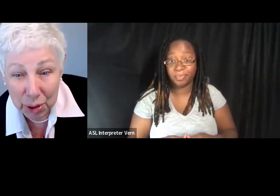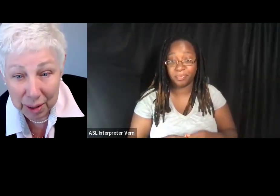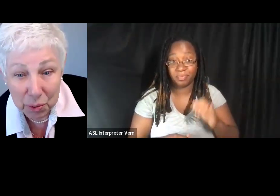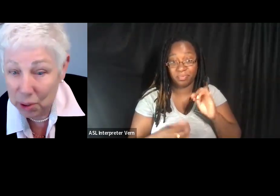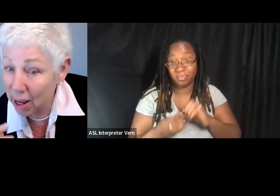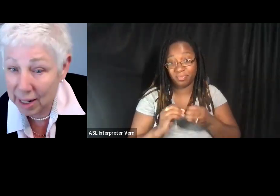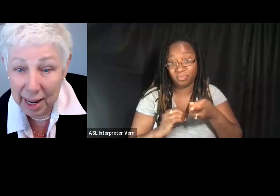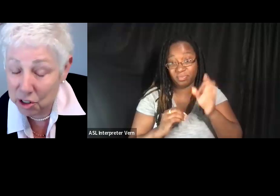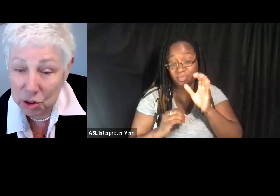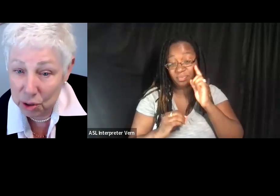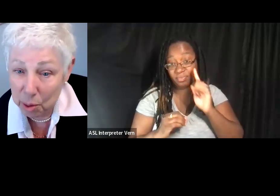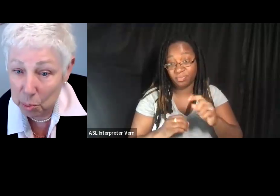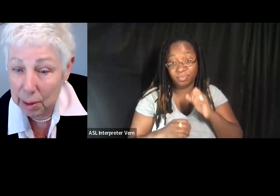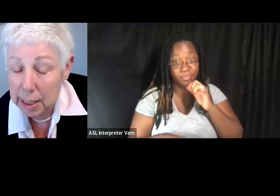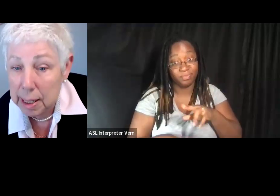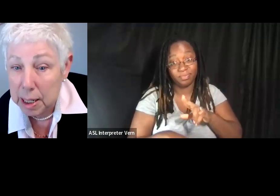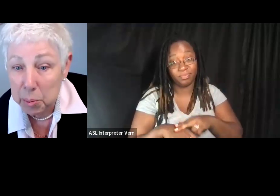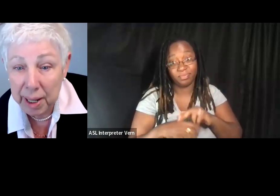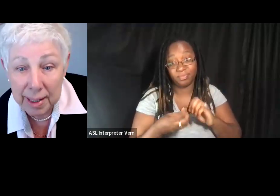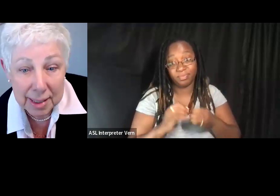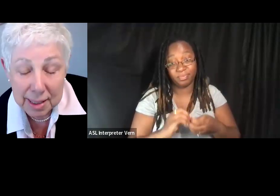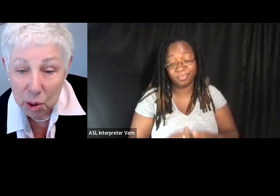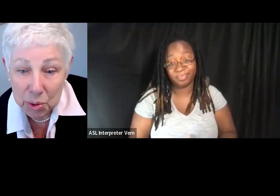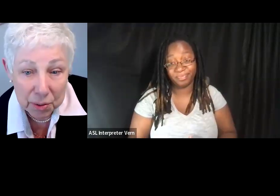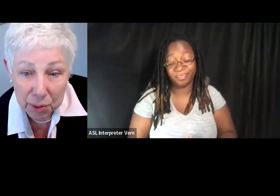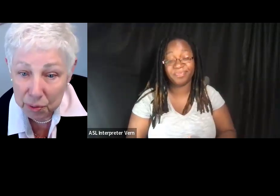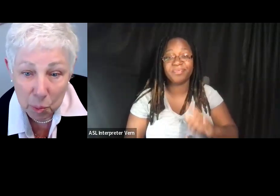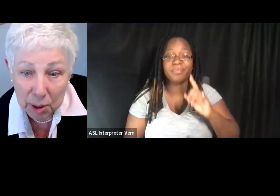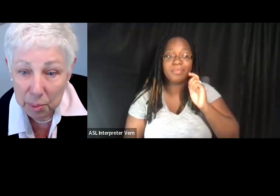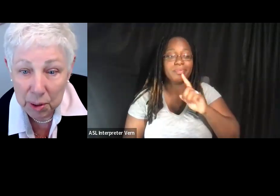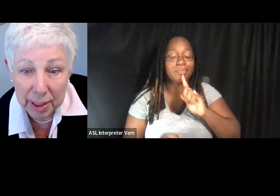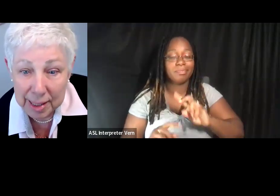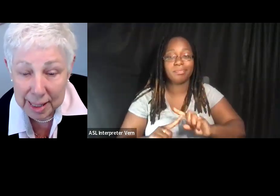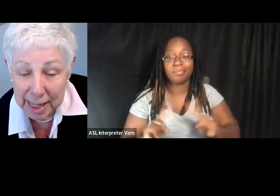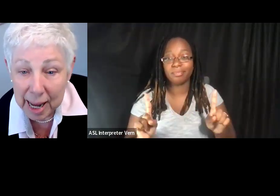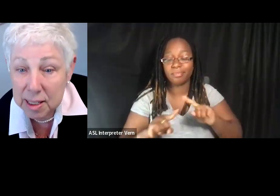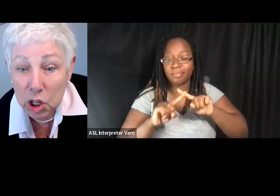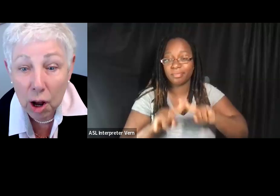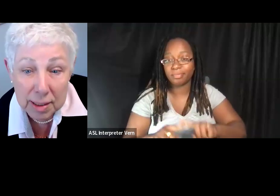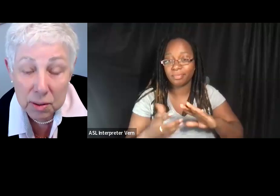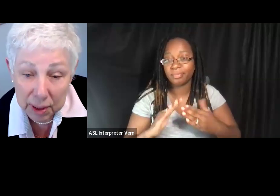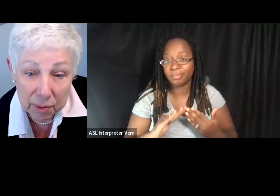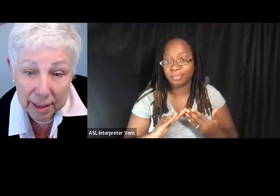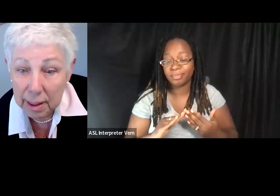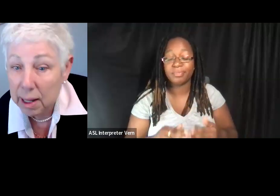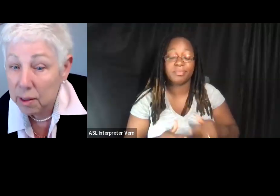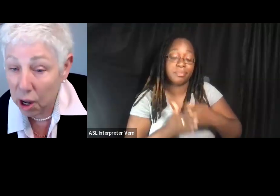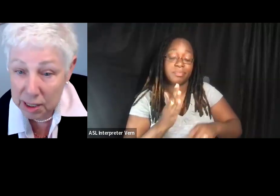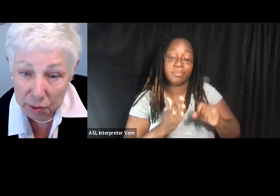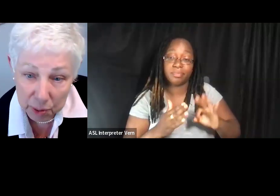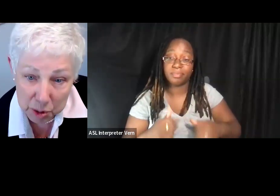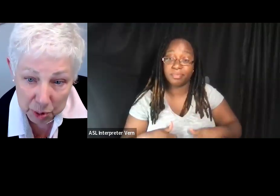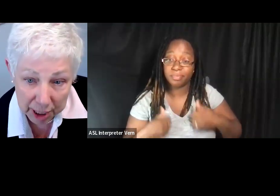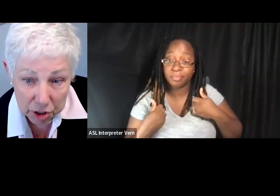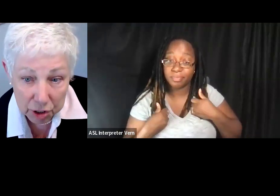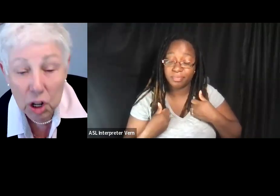you're looking for, not a national number, because it's so different from one community to the next. The cost of living, the cost